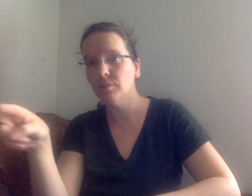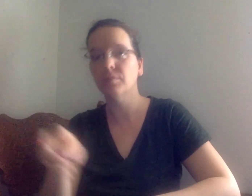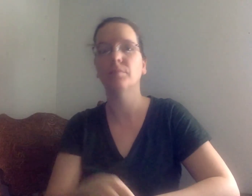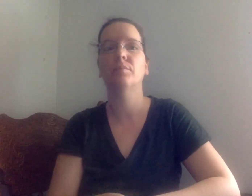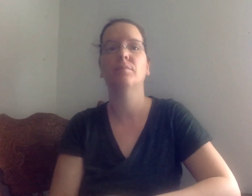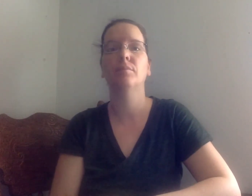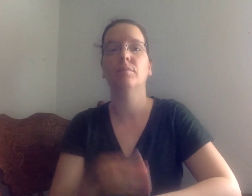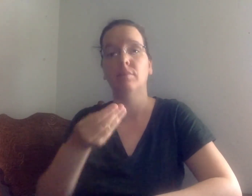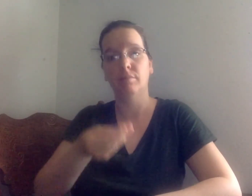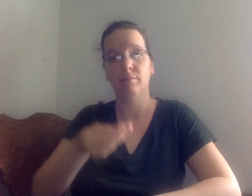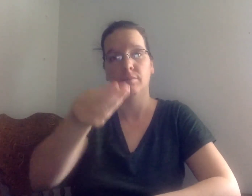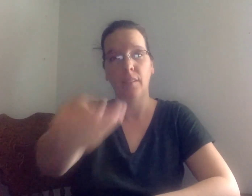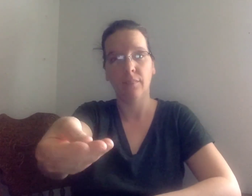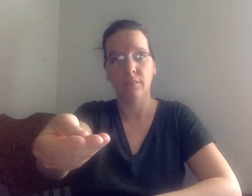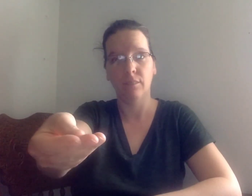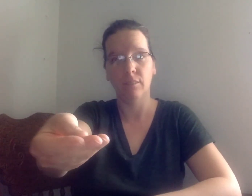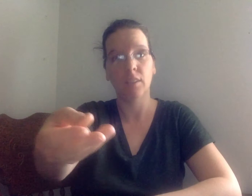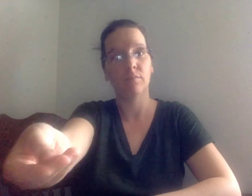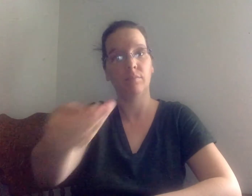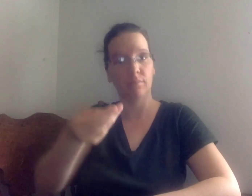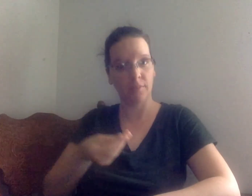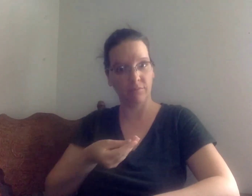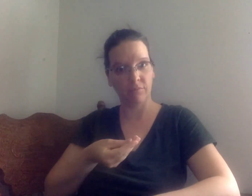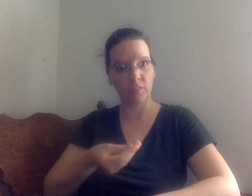For example, look, give,